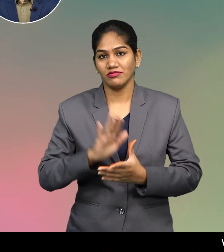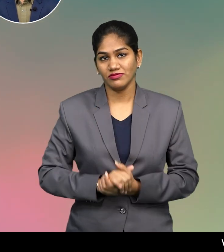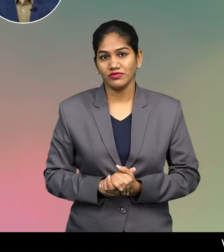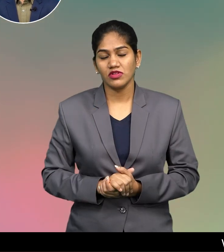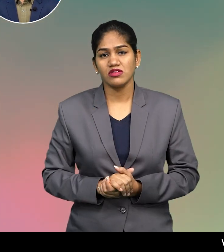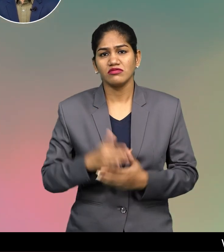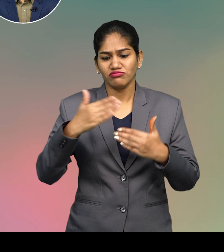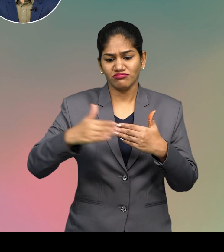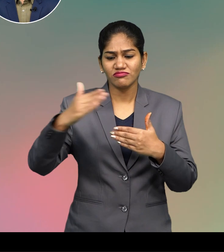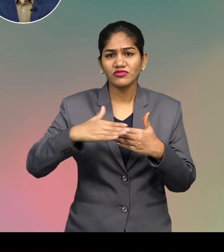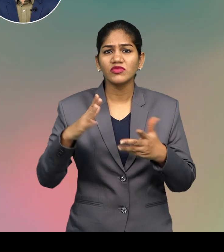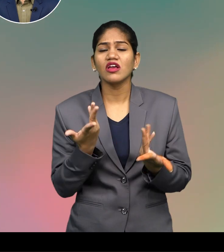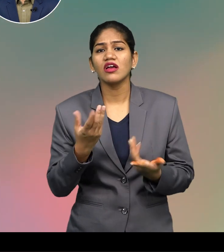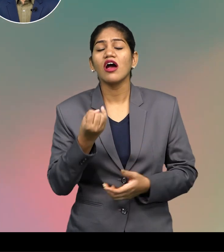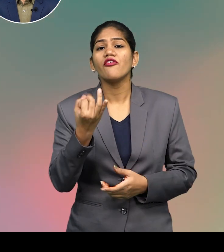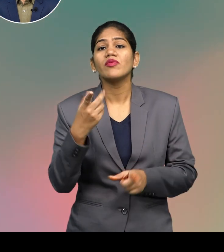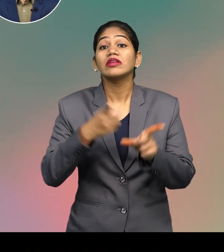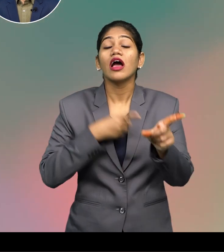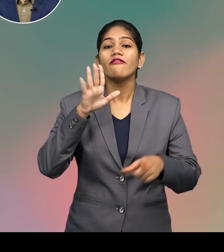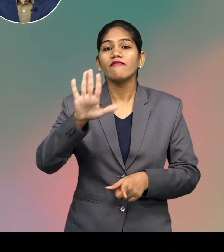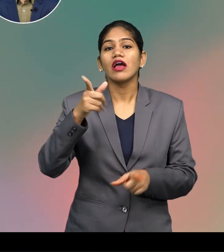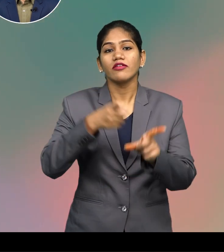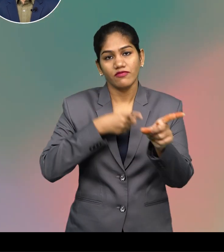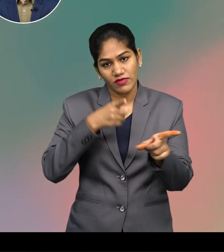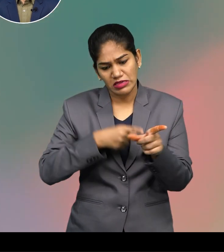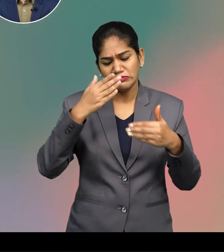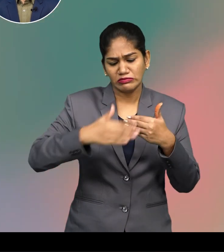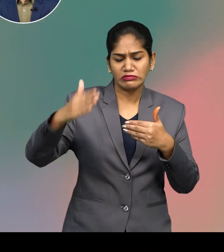which lasted for 5 years.